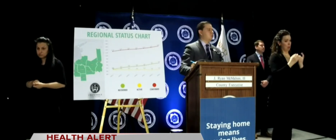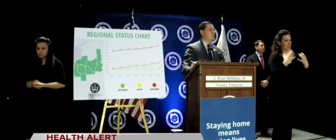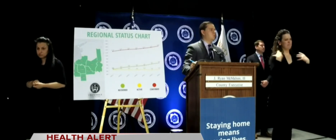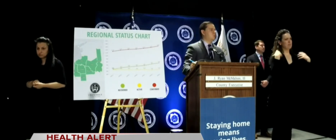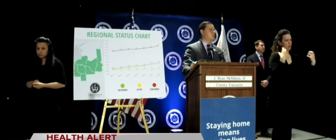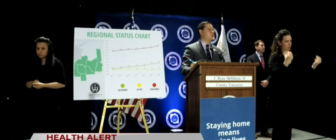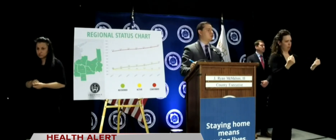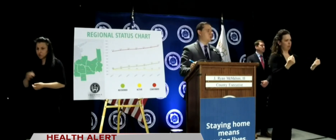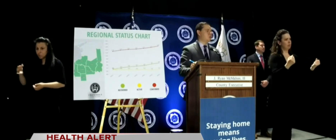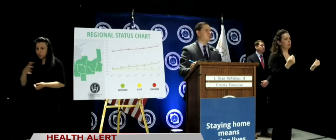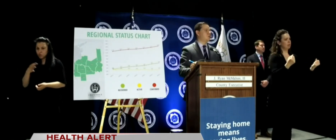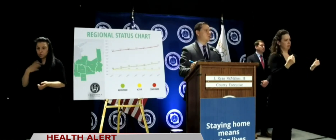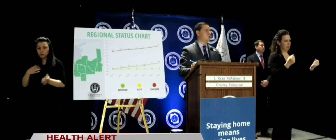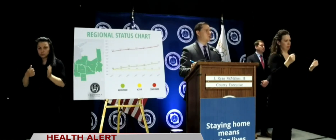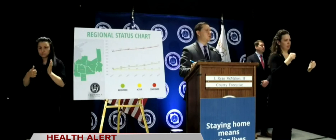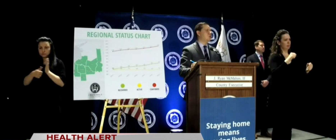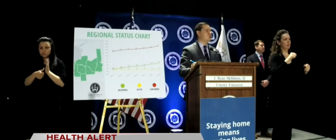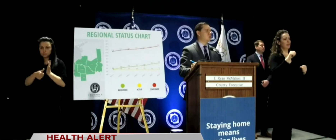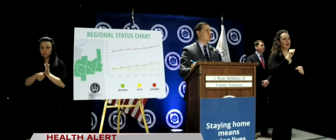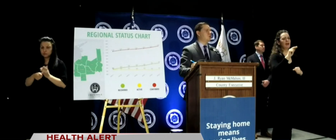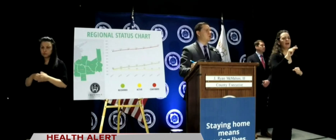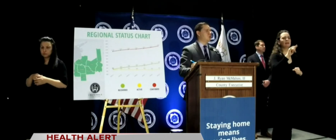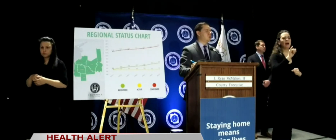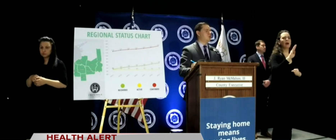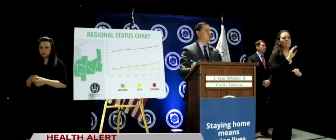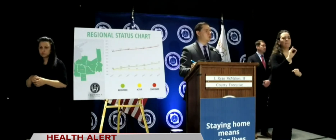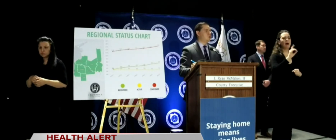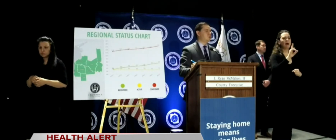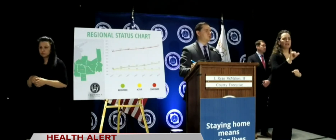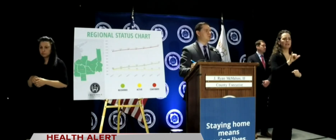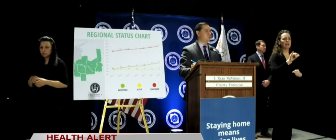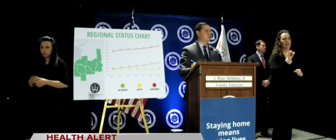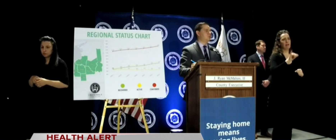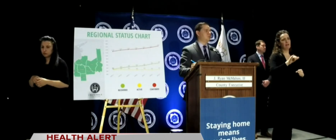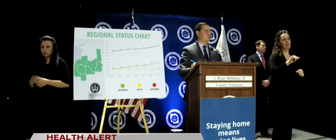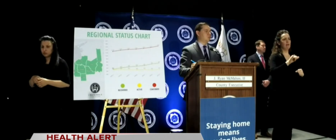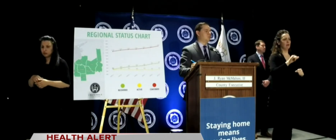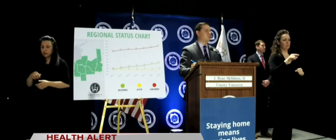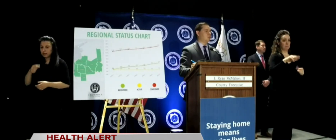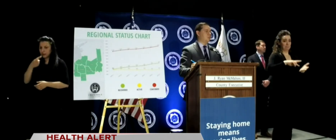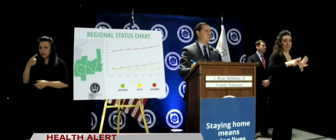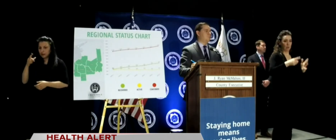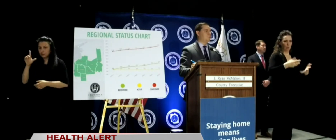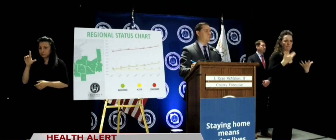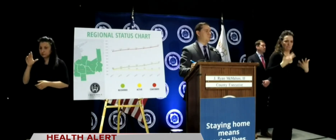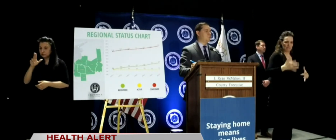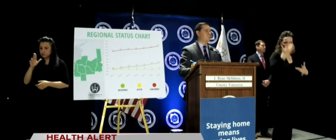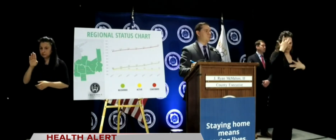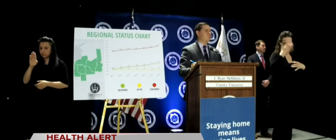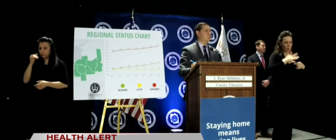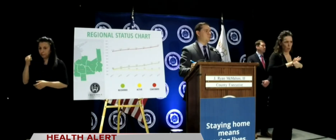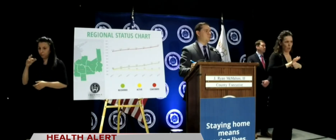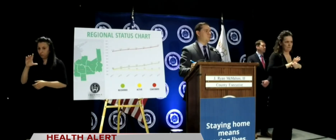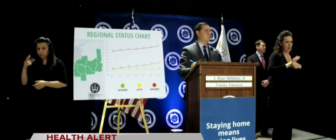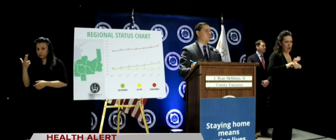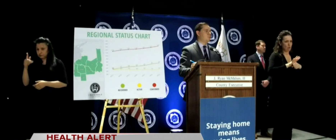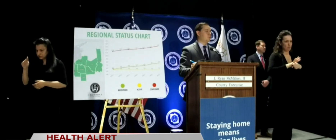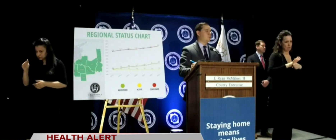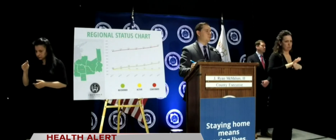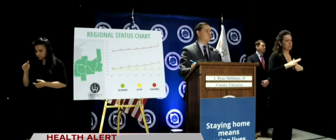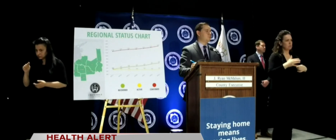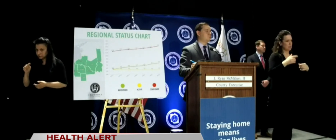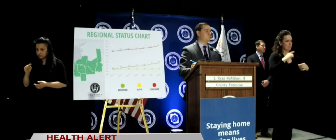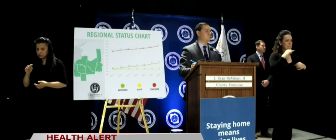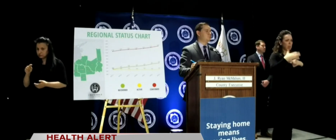that Upstate, on average, might have a 3.6% Right. infection rate. Does that make sense?